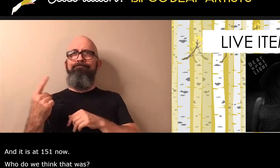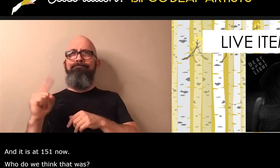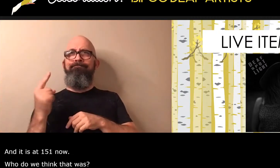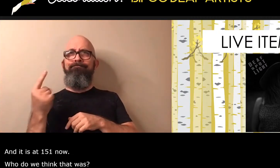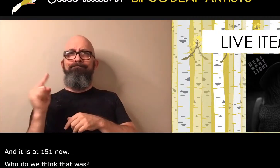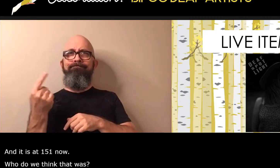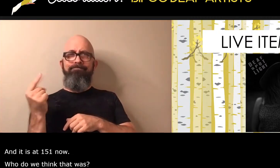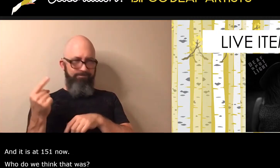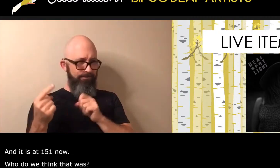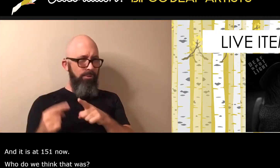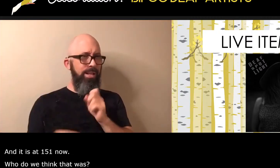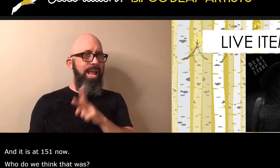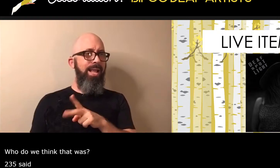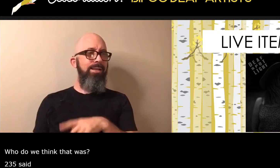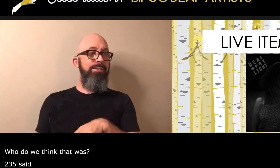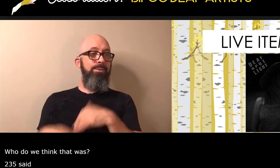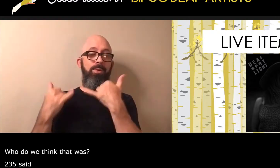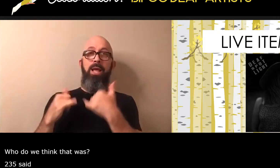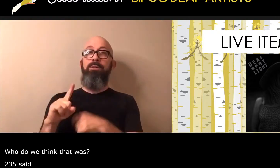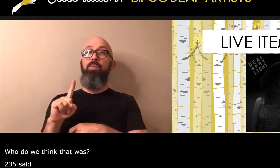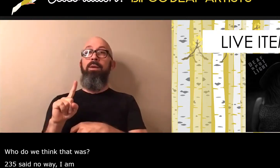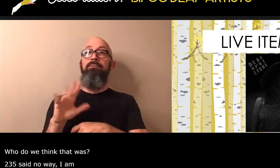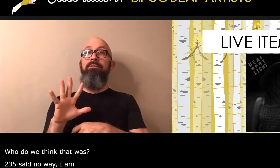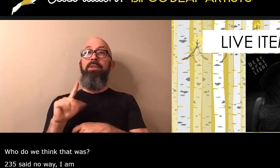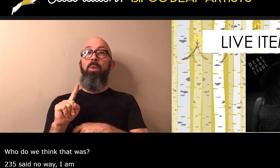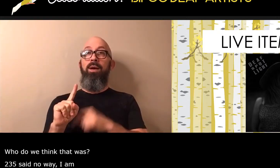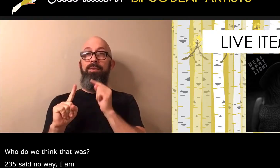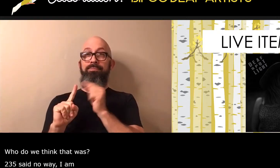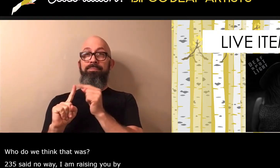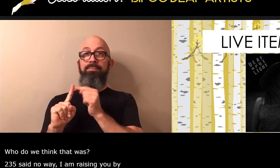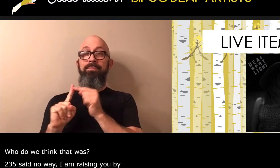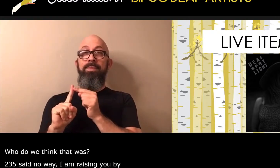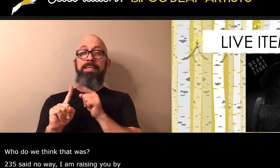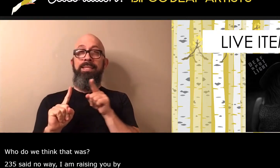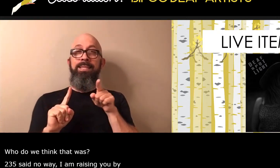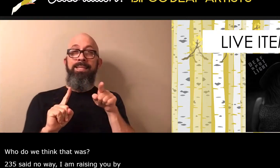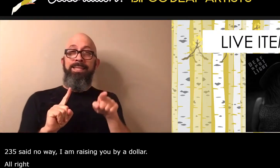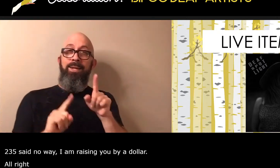235 said, no way, I'm raising you by $1. All right.